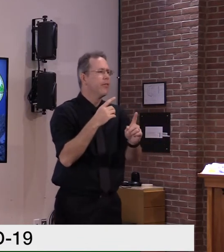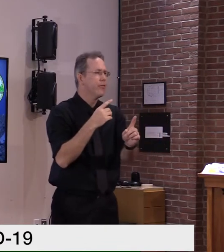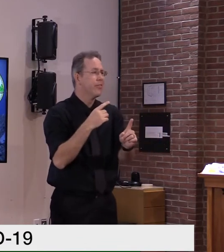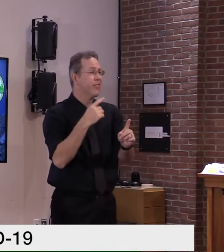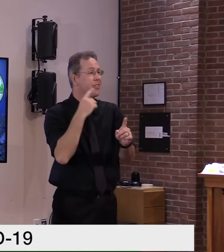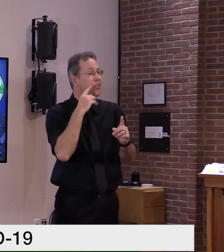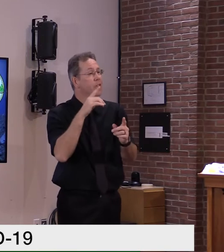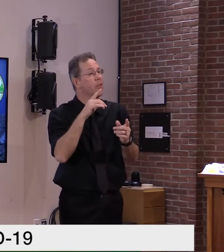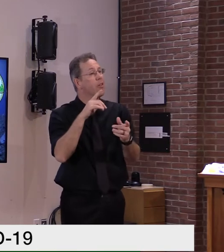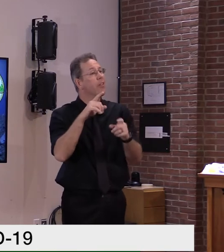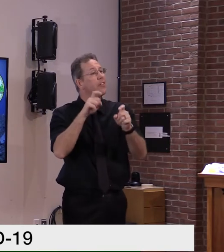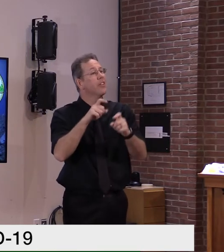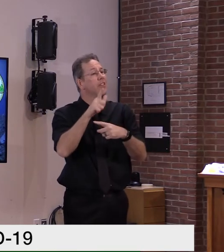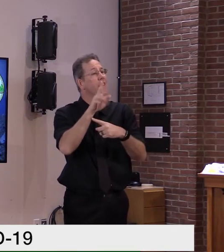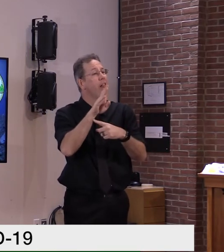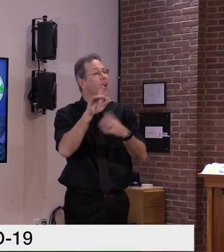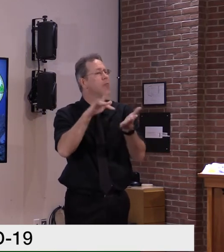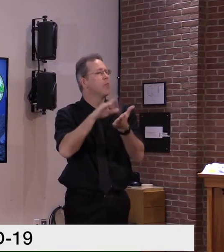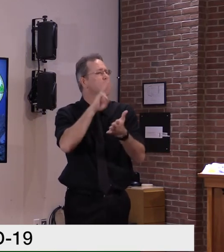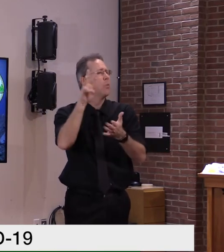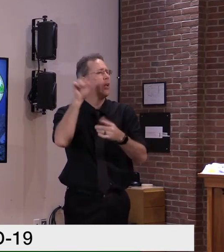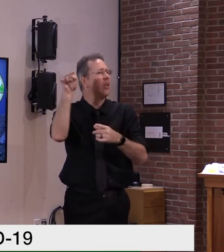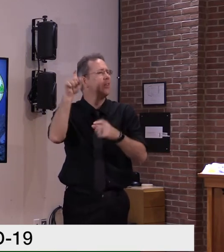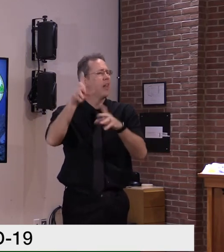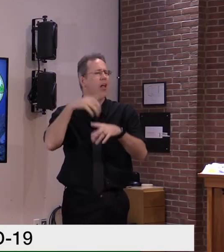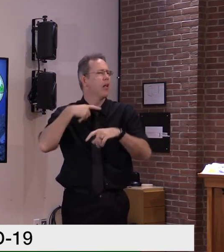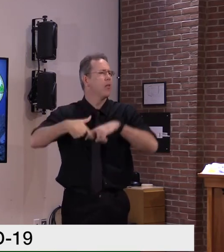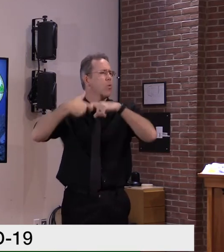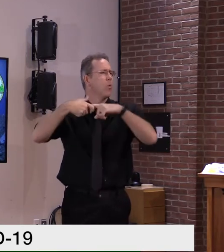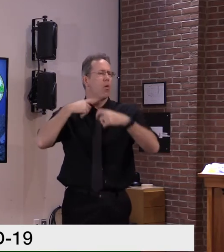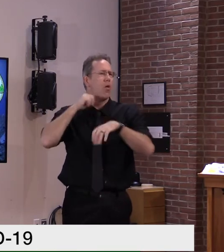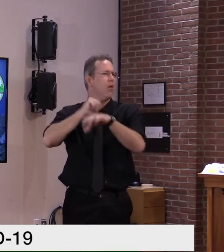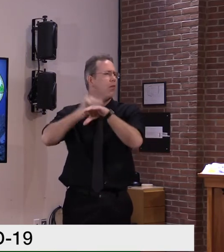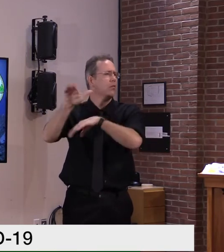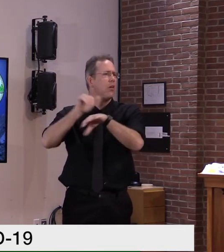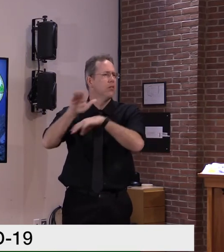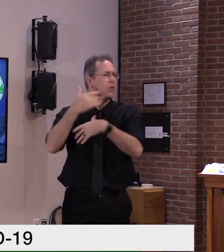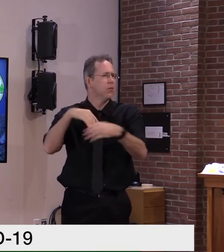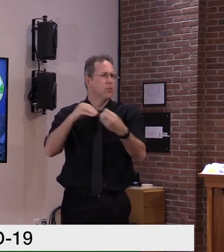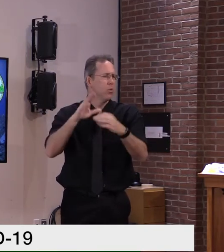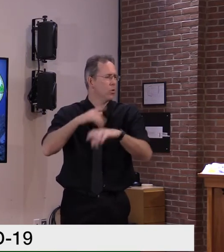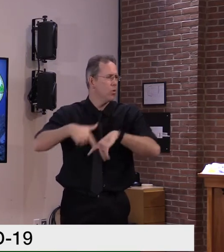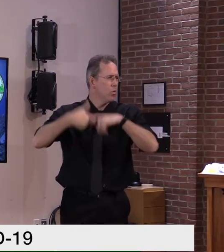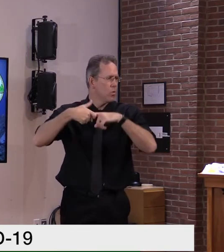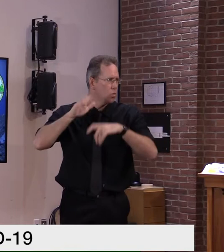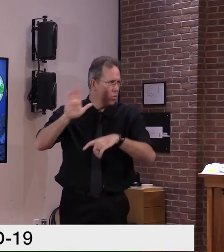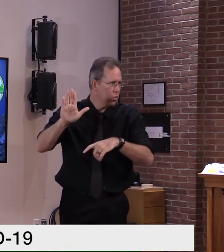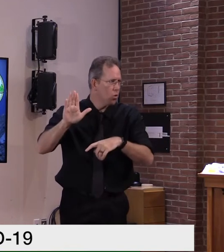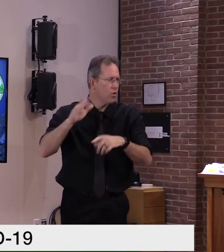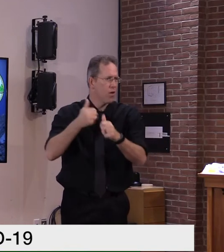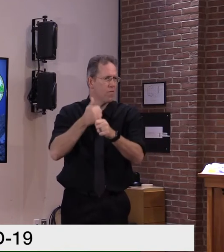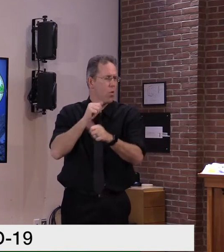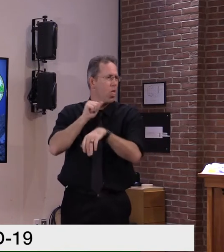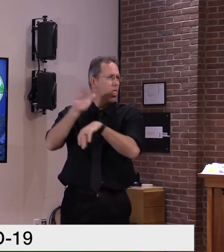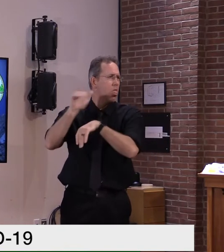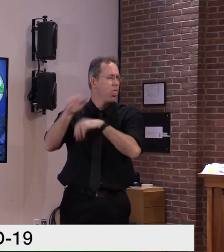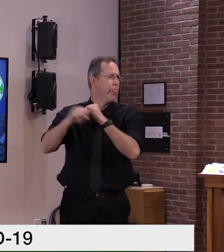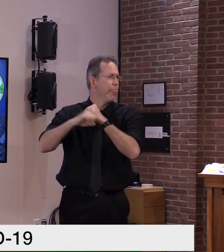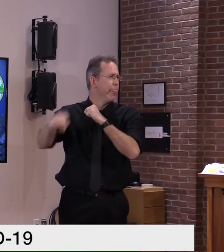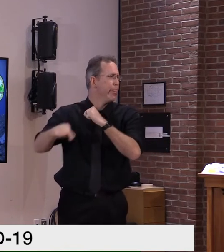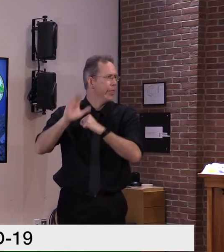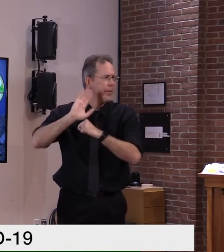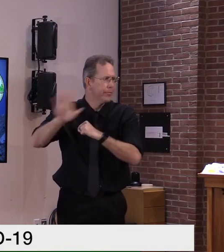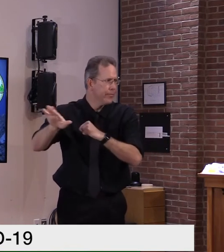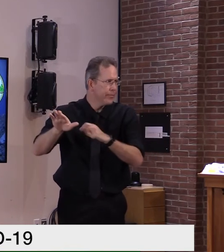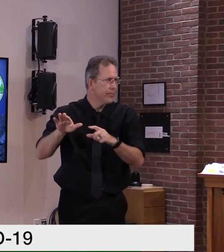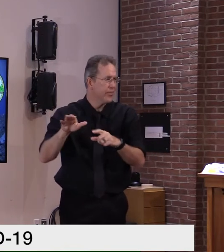in terms of turnaround times. Sometimes in the area that you were talking, 4 to 5 days and getting the